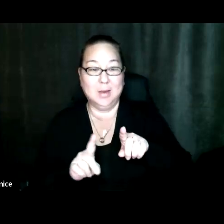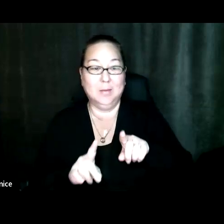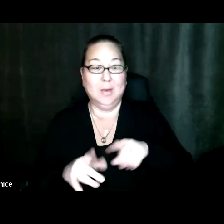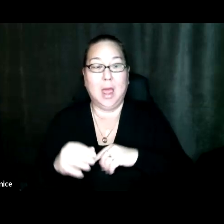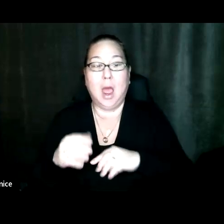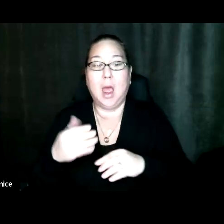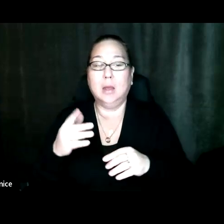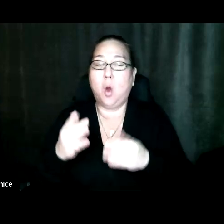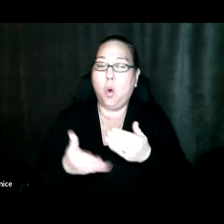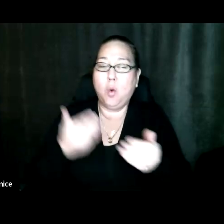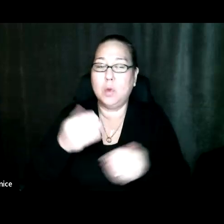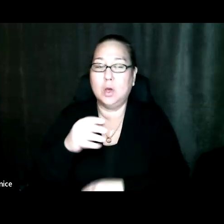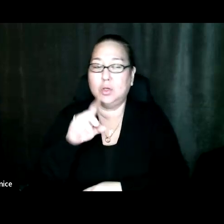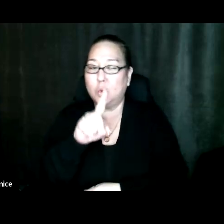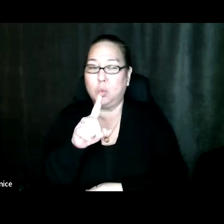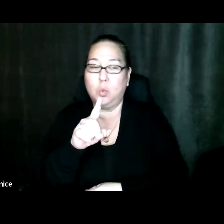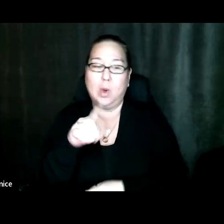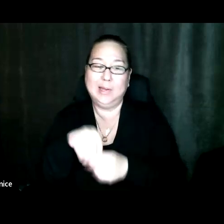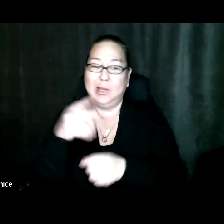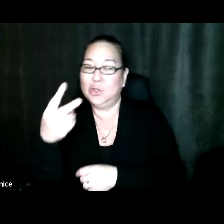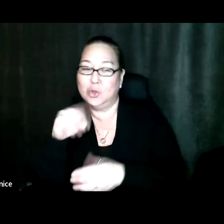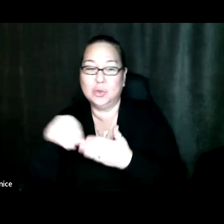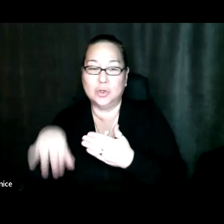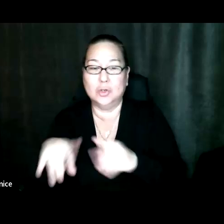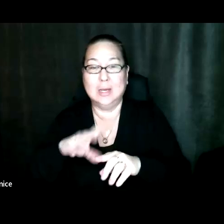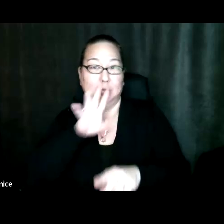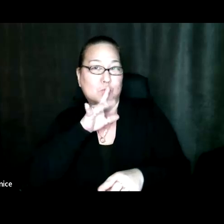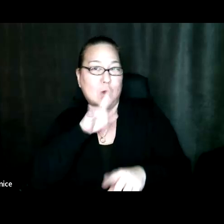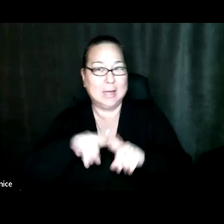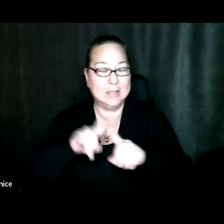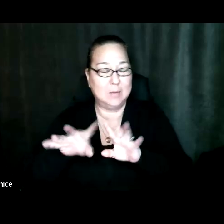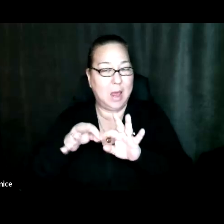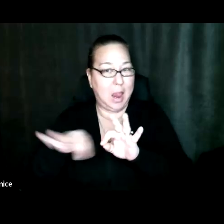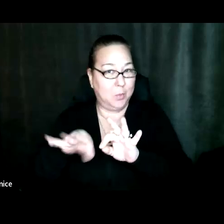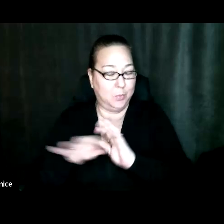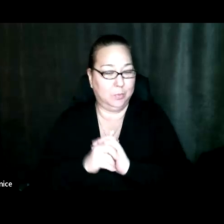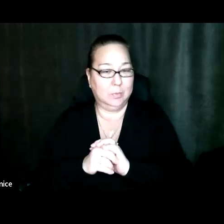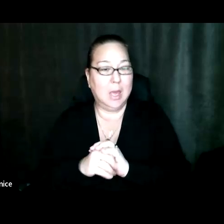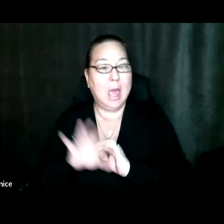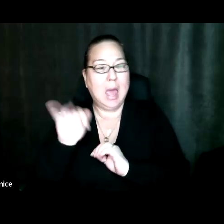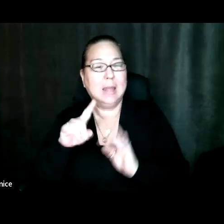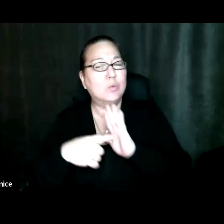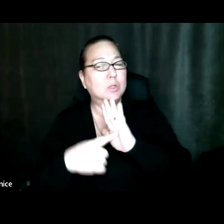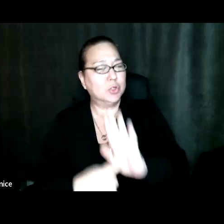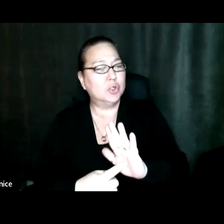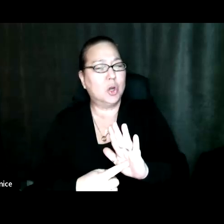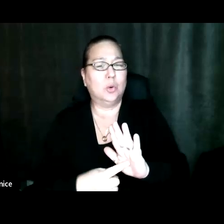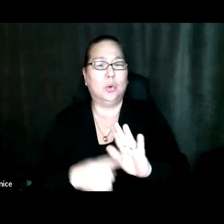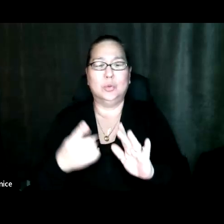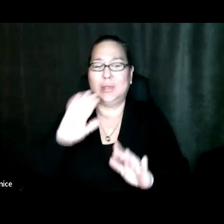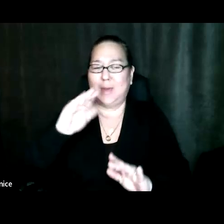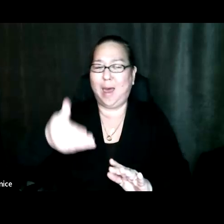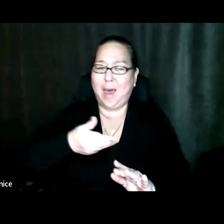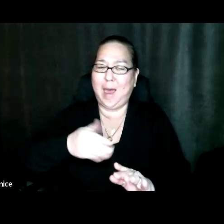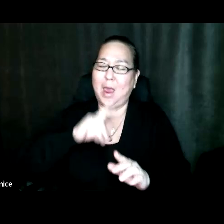BPS commits itself to, quote, hire and retain a workforce that reflects the racial, ethnic, and linguistic diversity of the students